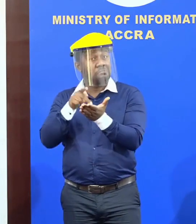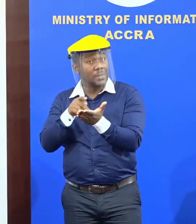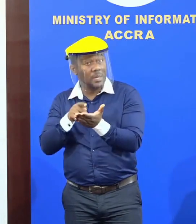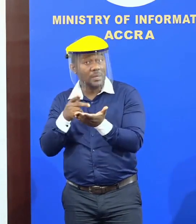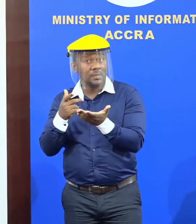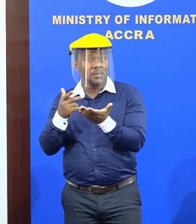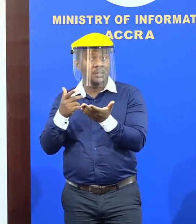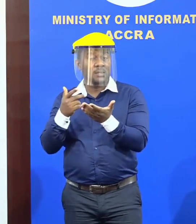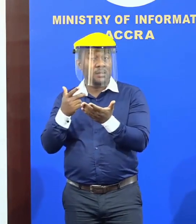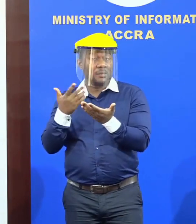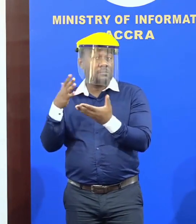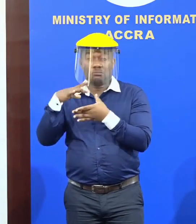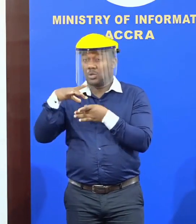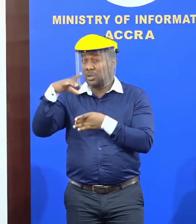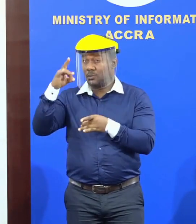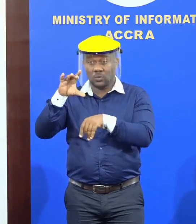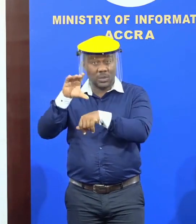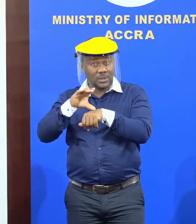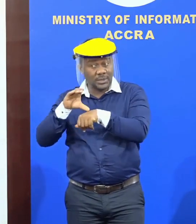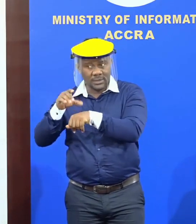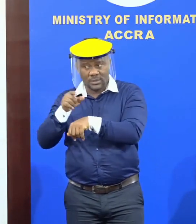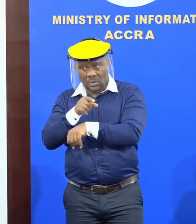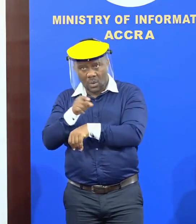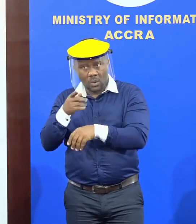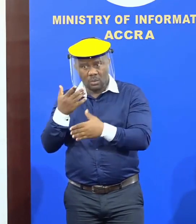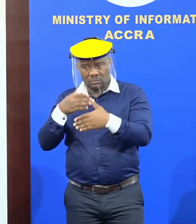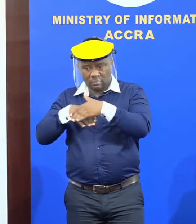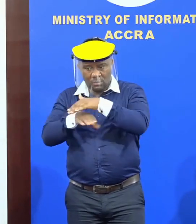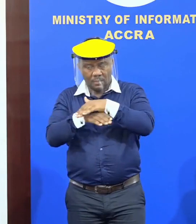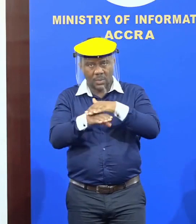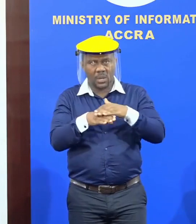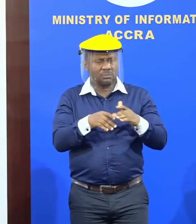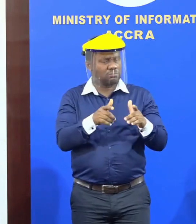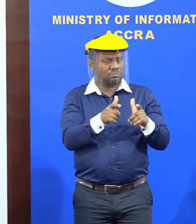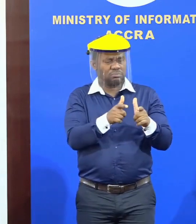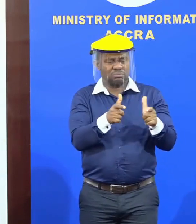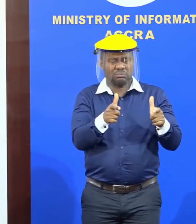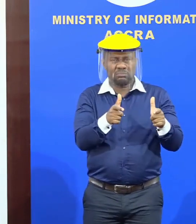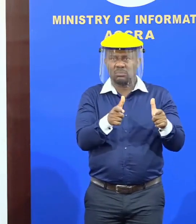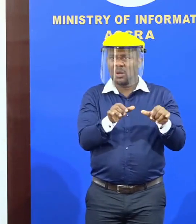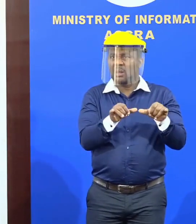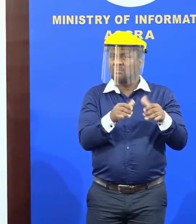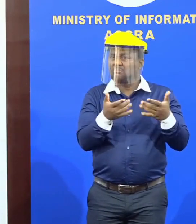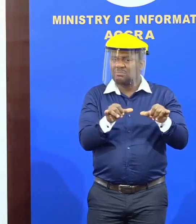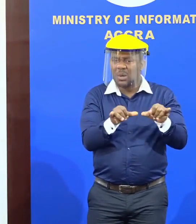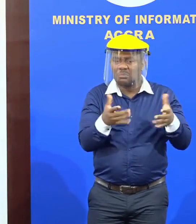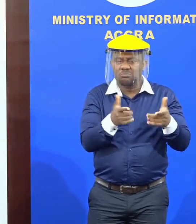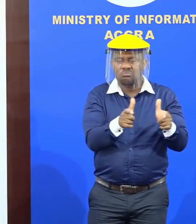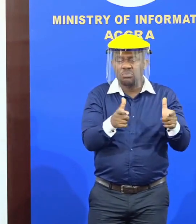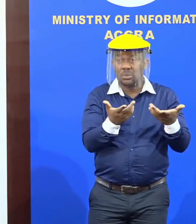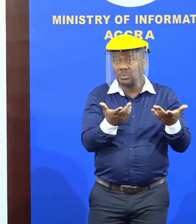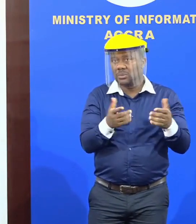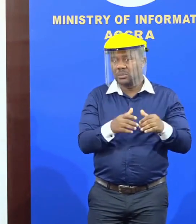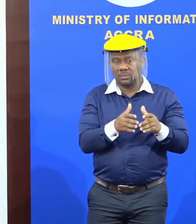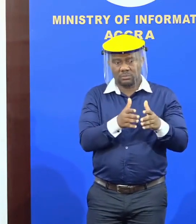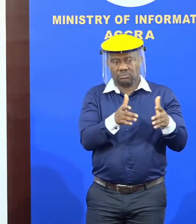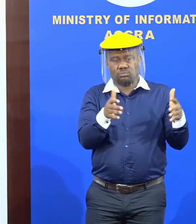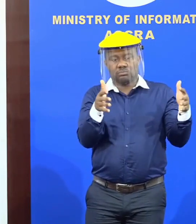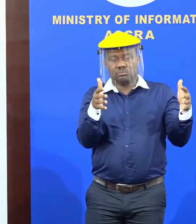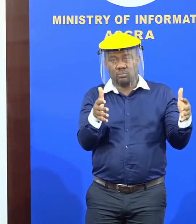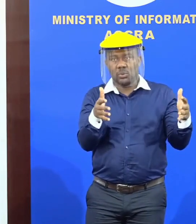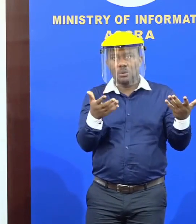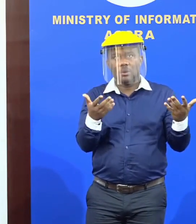and spiritual churches we all attended. The sizes of the churches, we have very large churches, that's those, we are classified as those